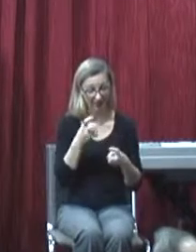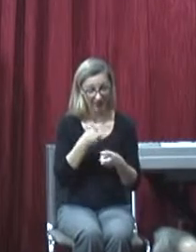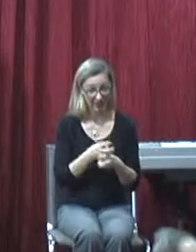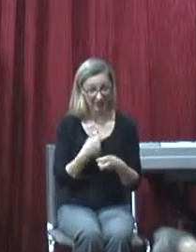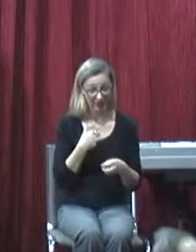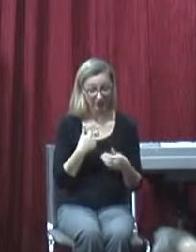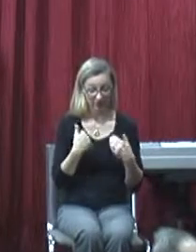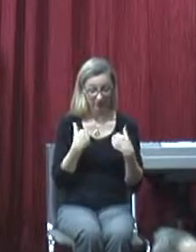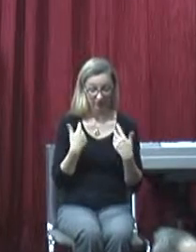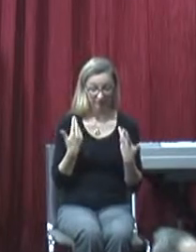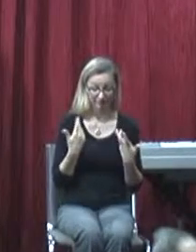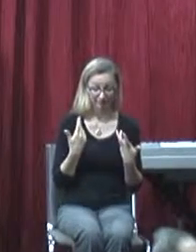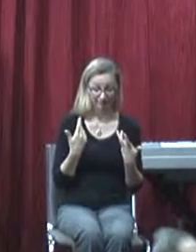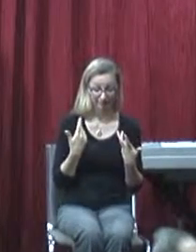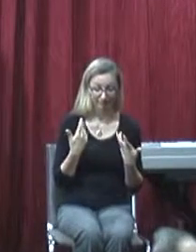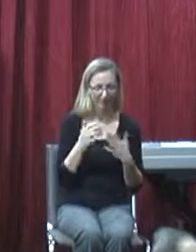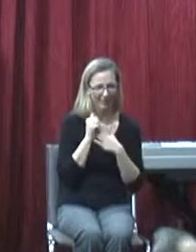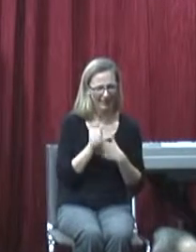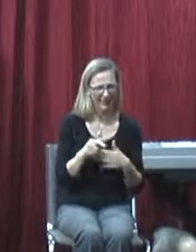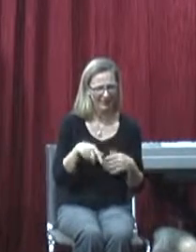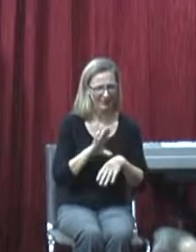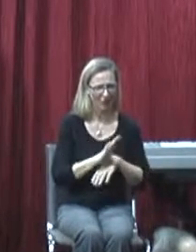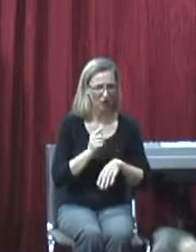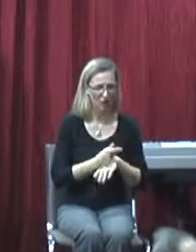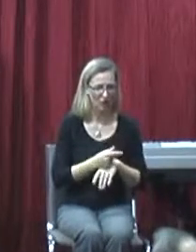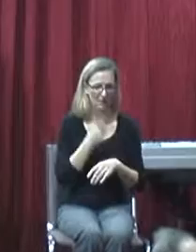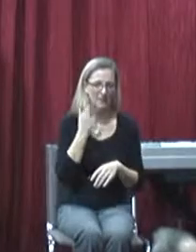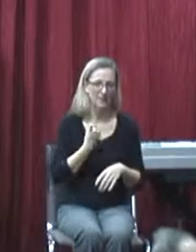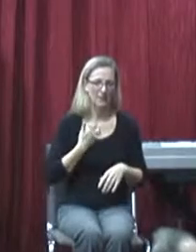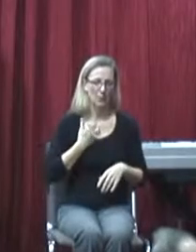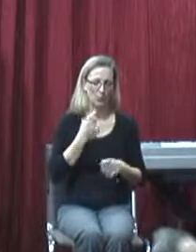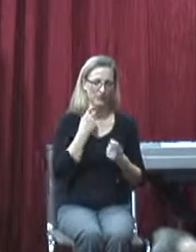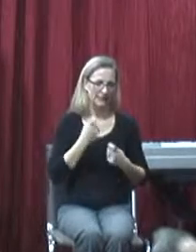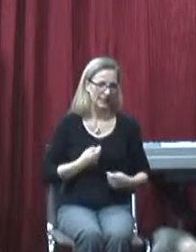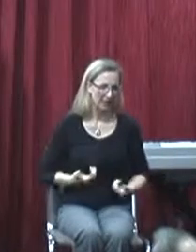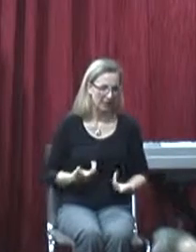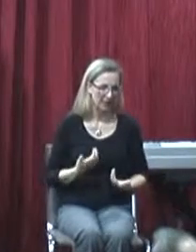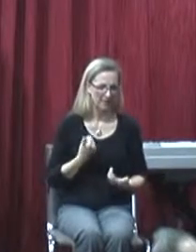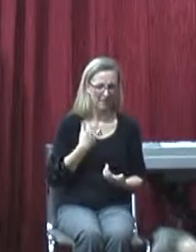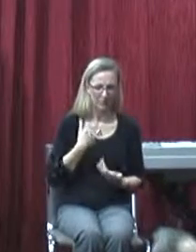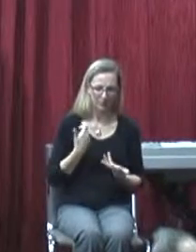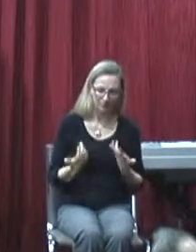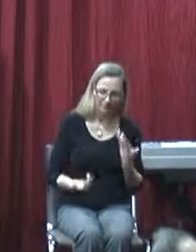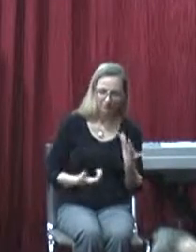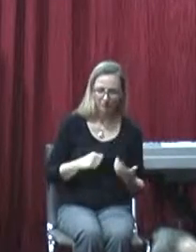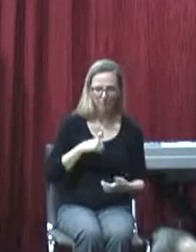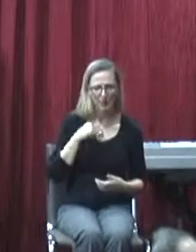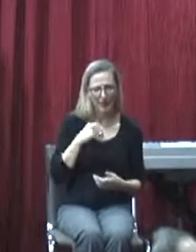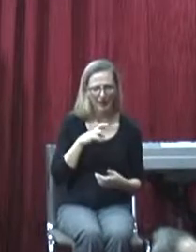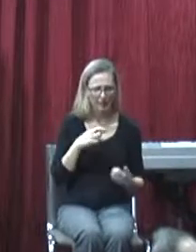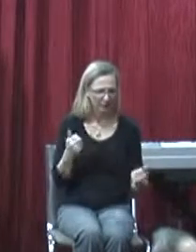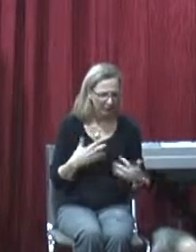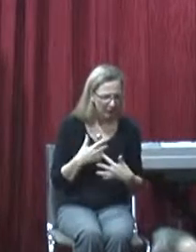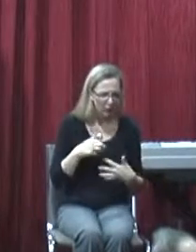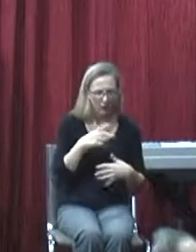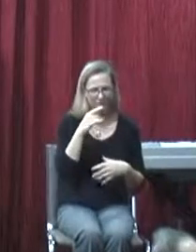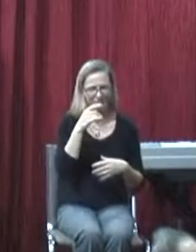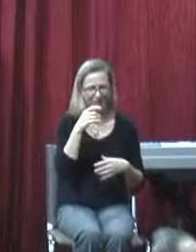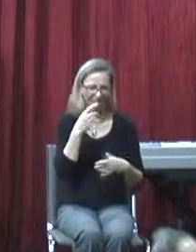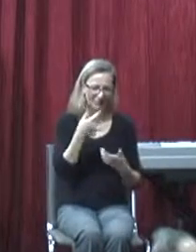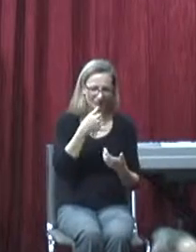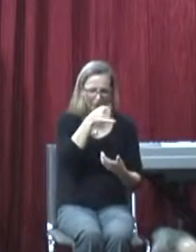difficulties I've had in leaving this congregation have been due to my own sin, my own baggage, my own pride or fear or